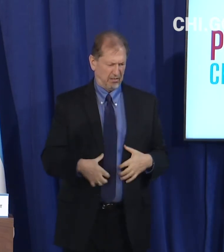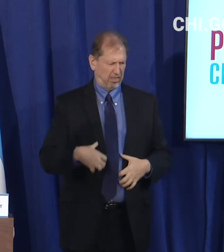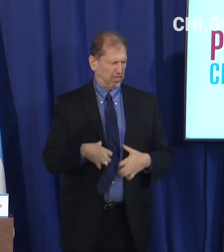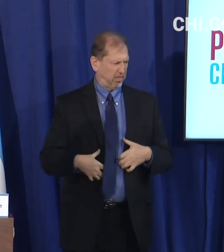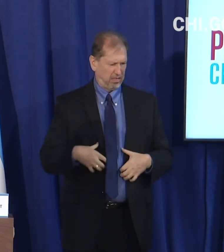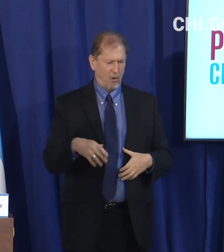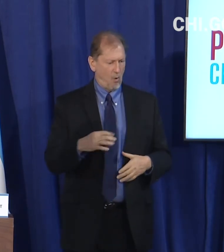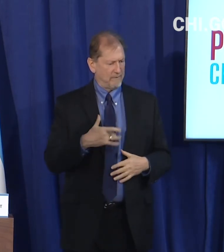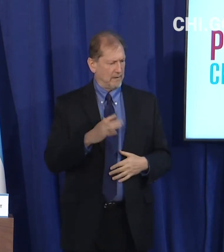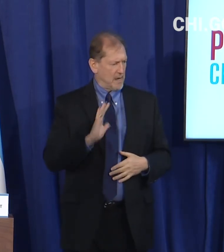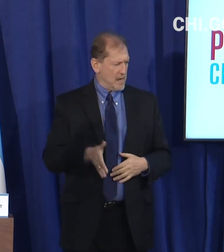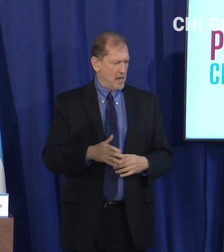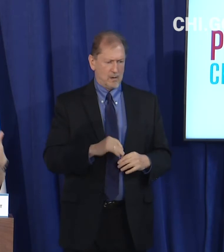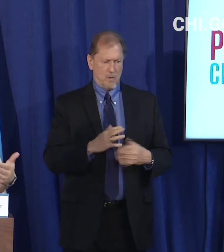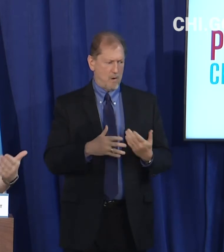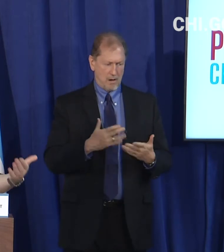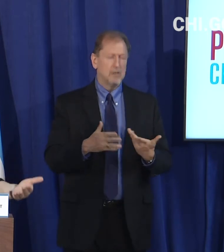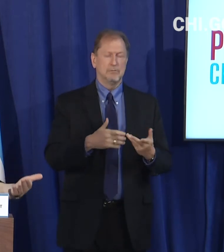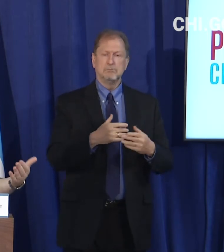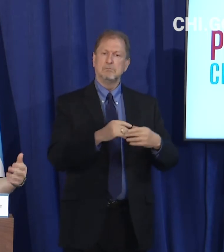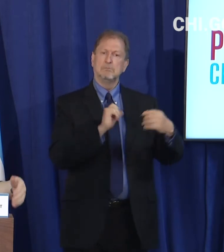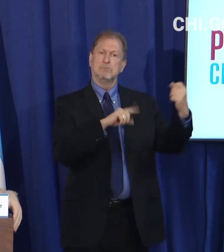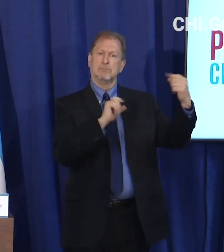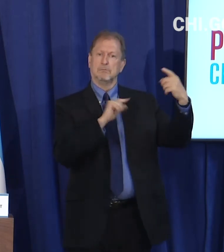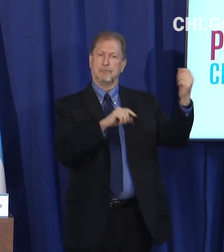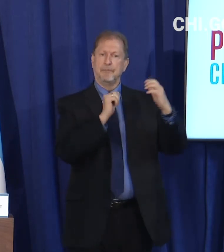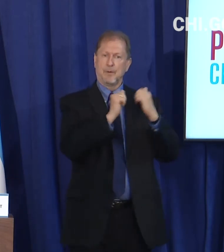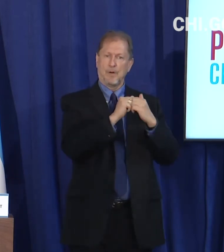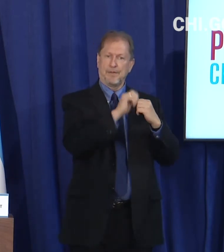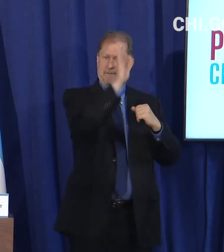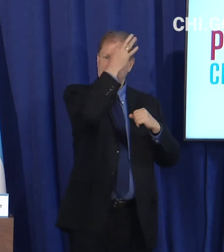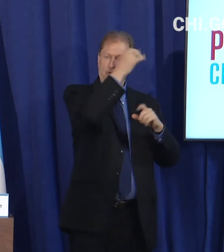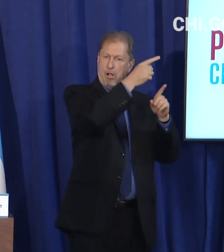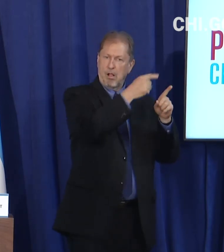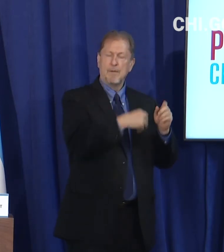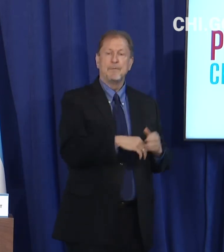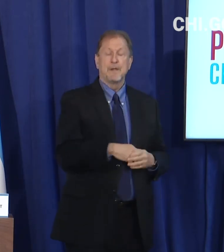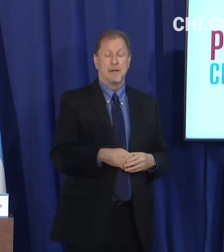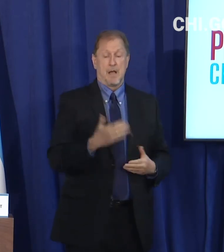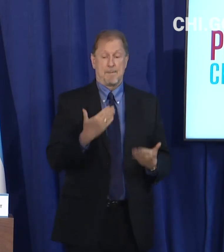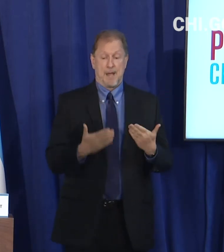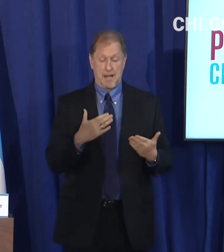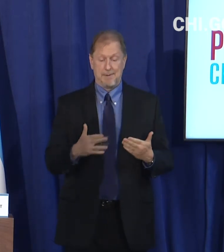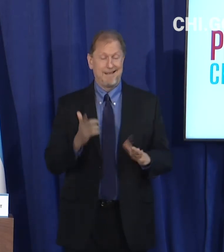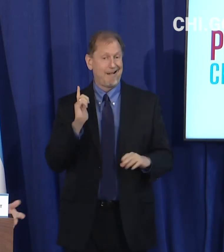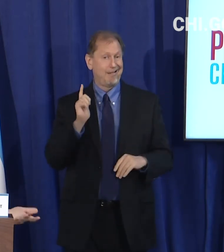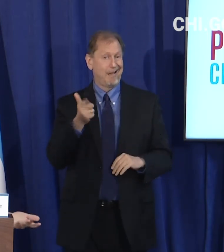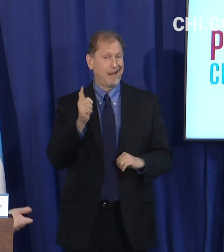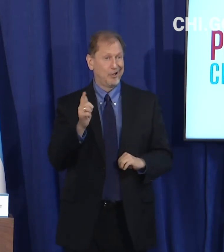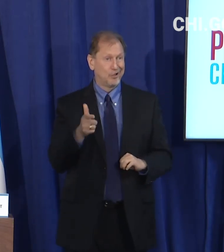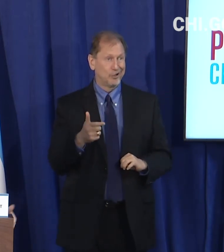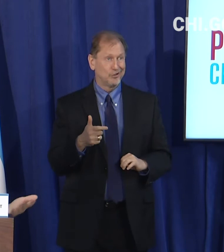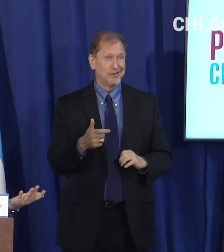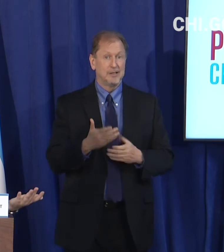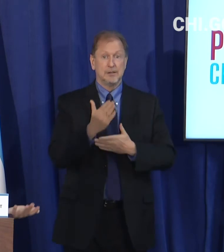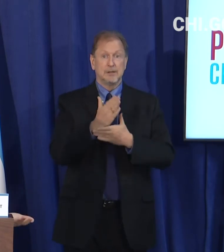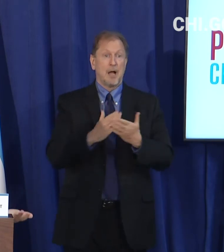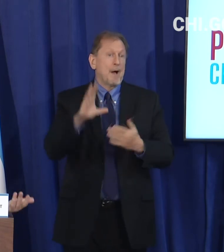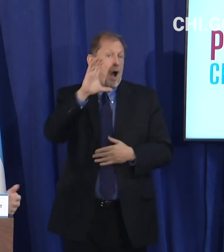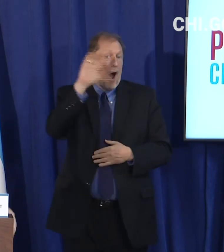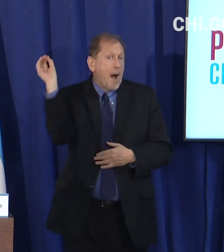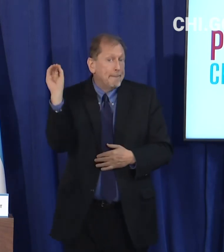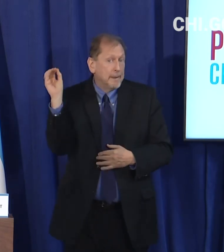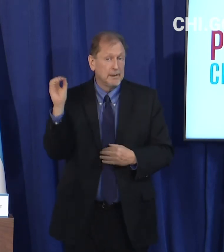And certainly, I think down the line, we may see some employers